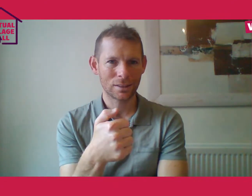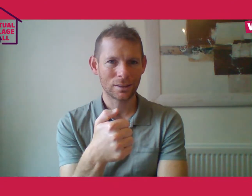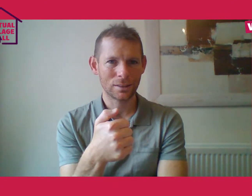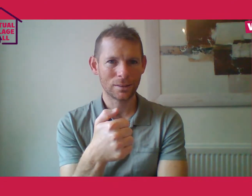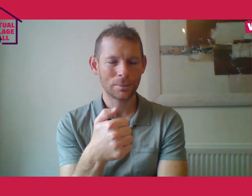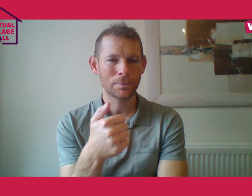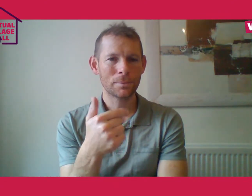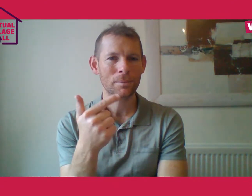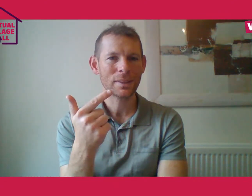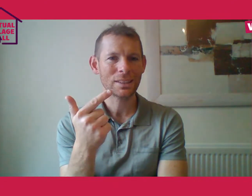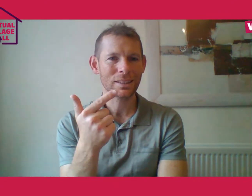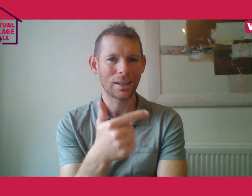16,